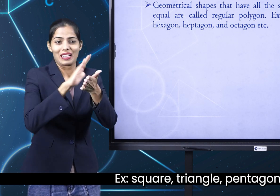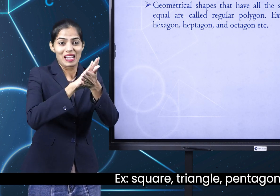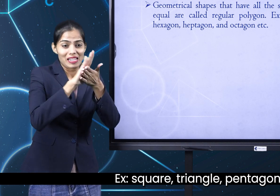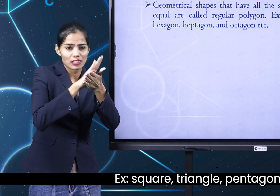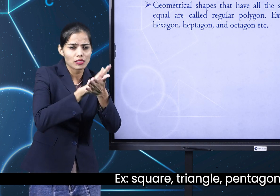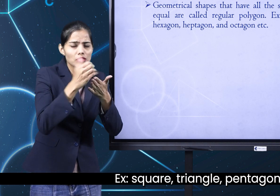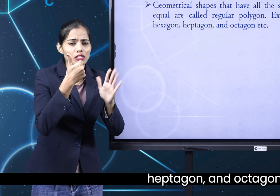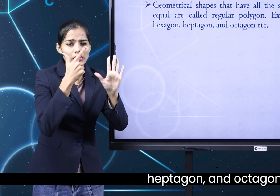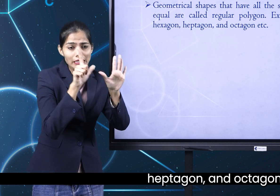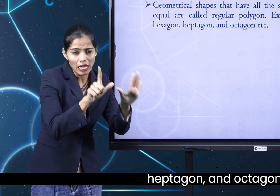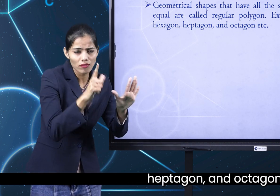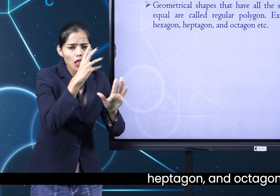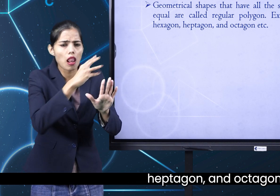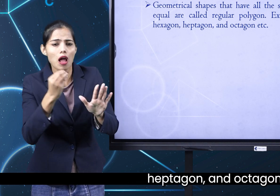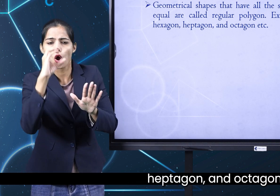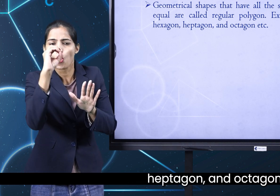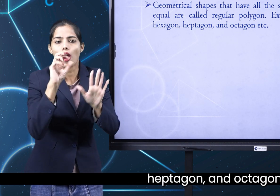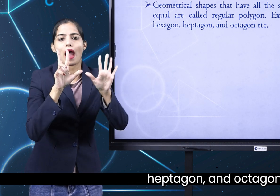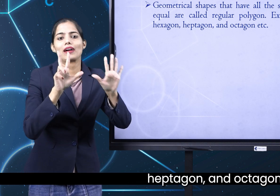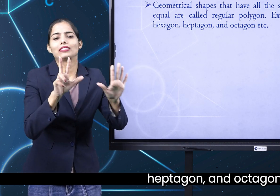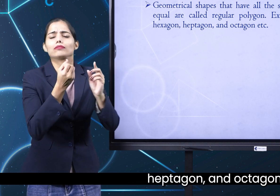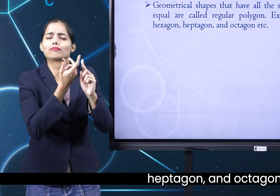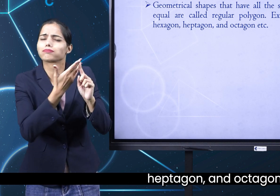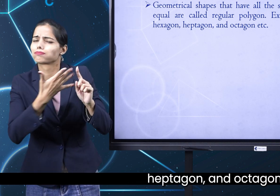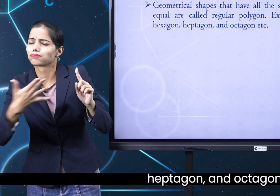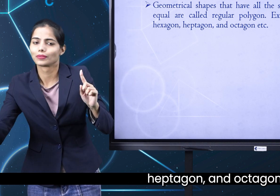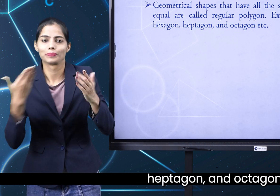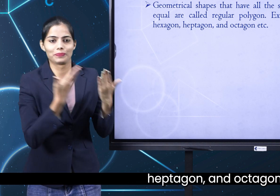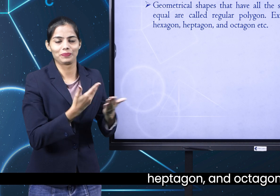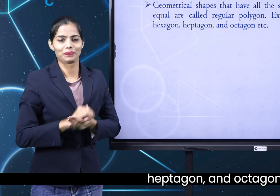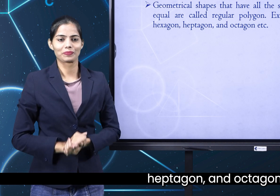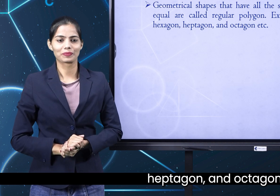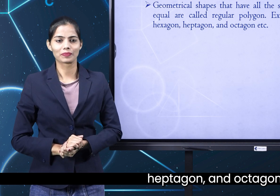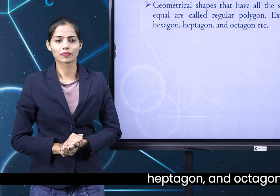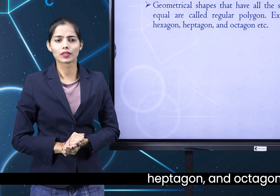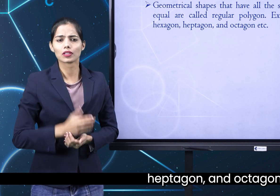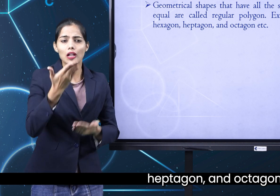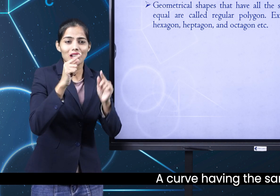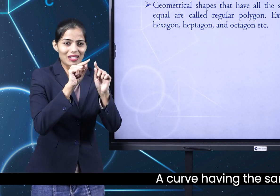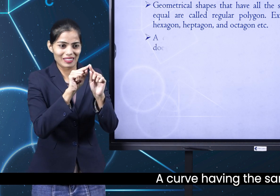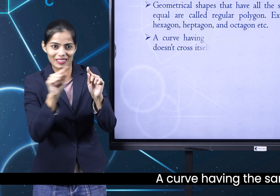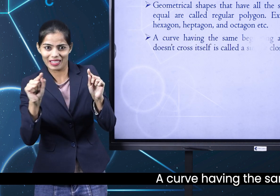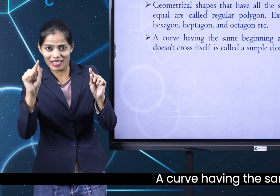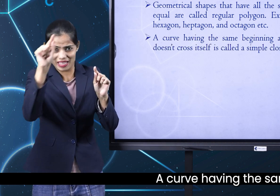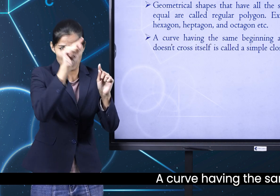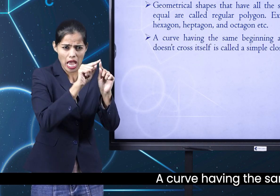hexagon, heptagon and octagon, etc. A curve having the